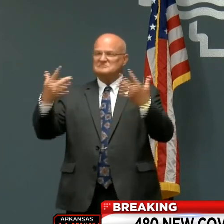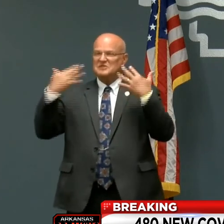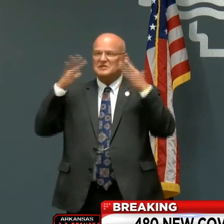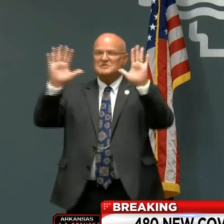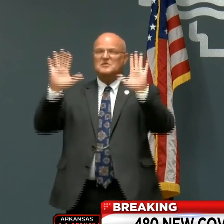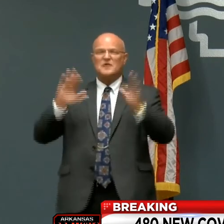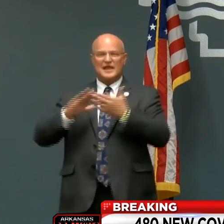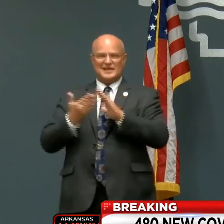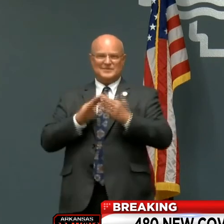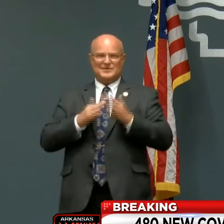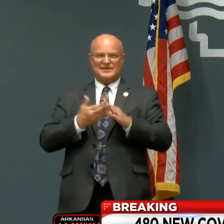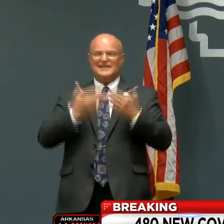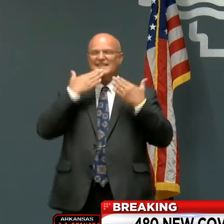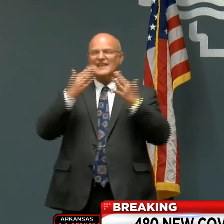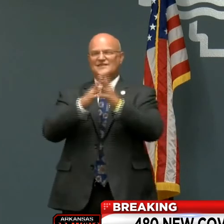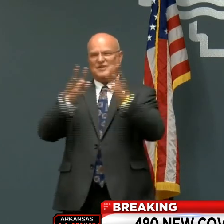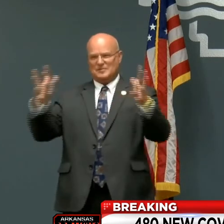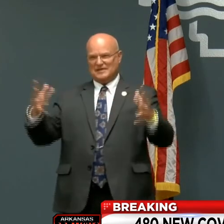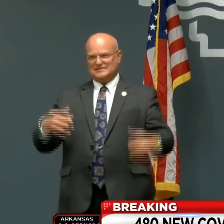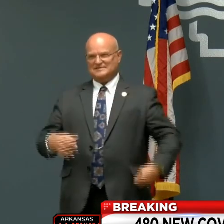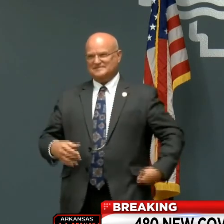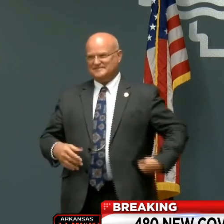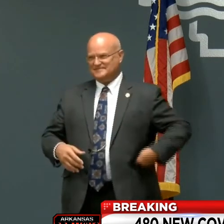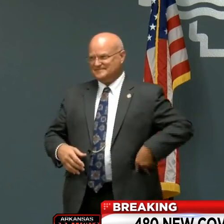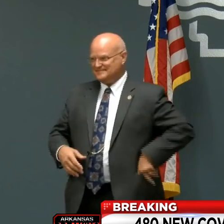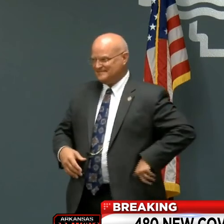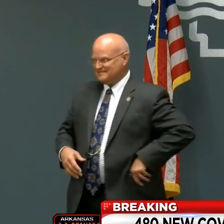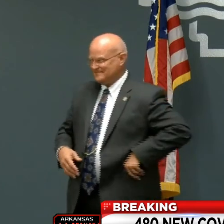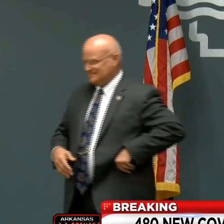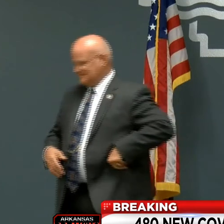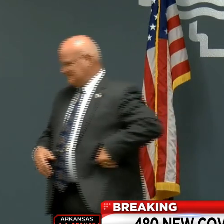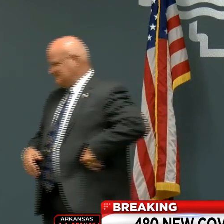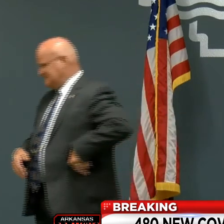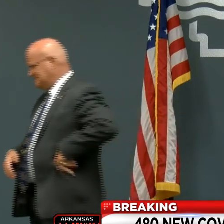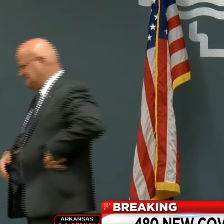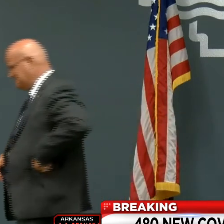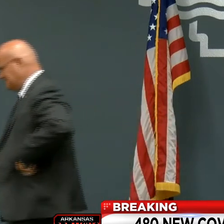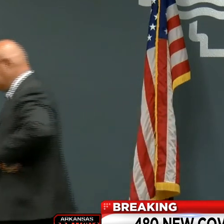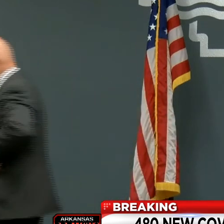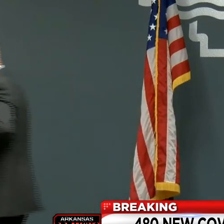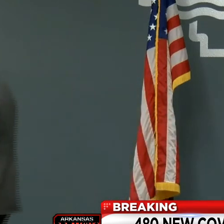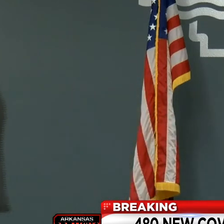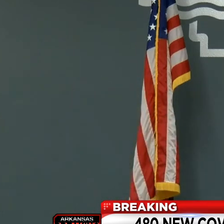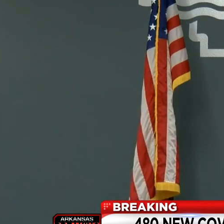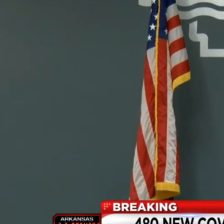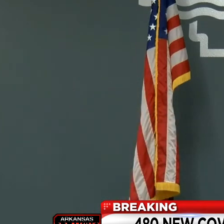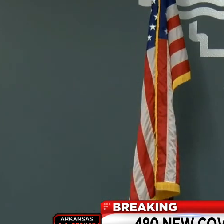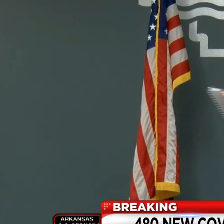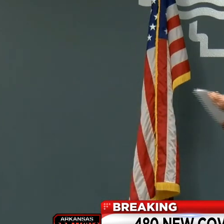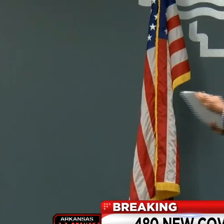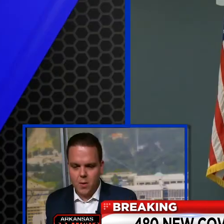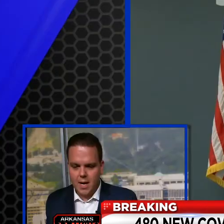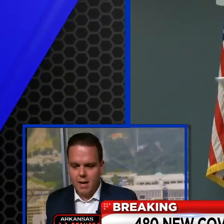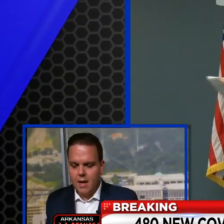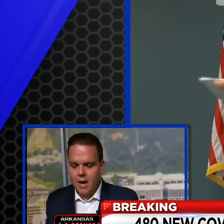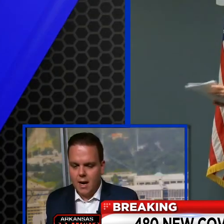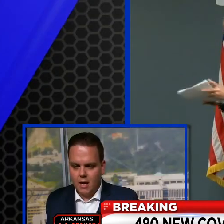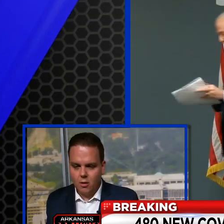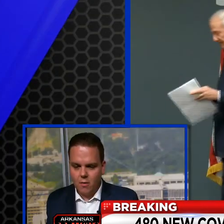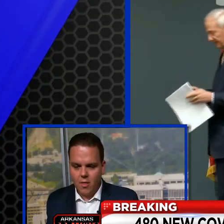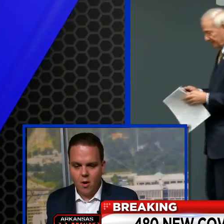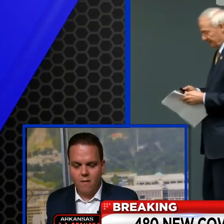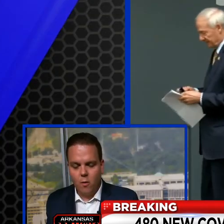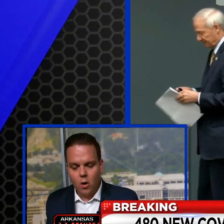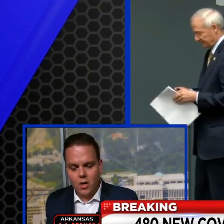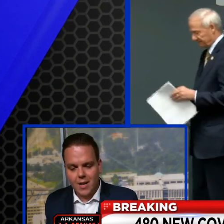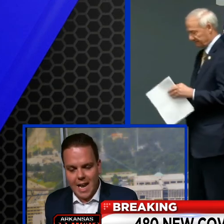great community. Thank you all very much. That was Governor Asa Hutchinson speaking over the last few moments here as we